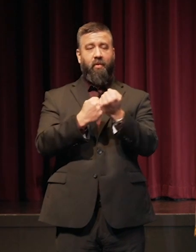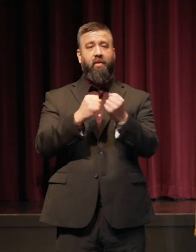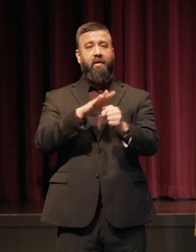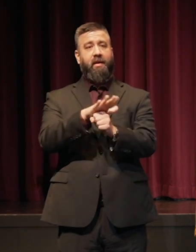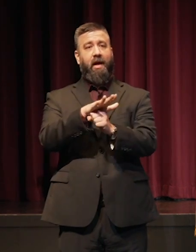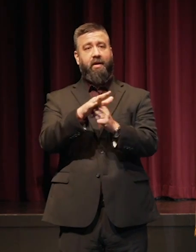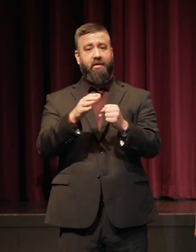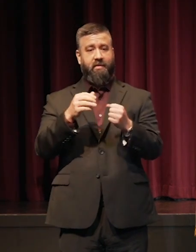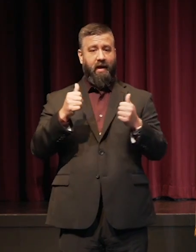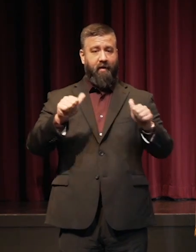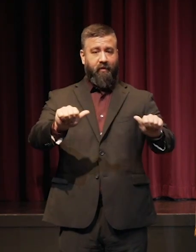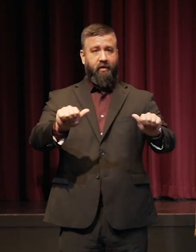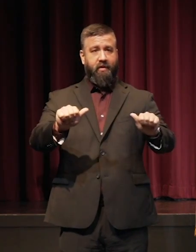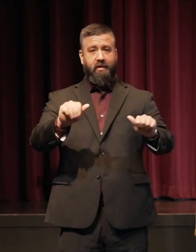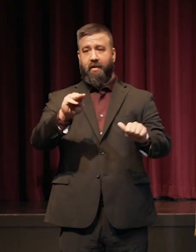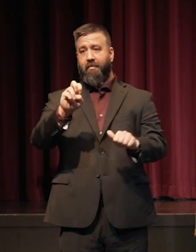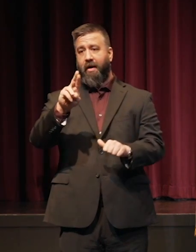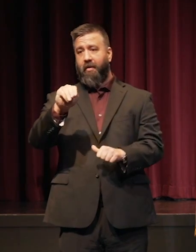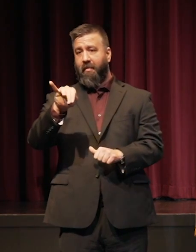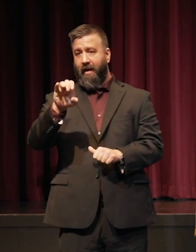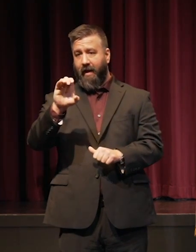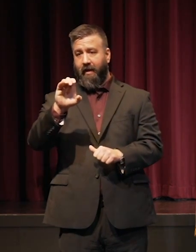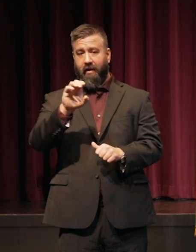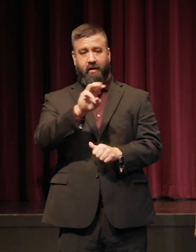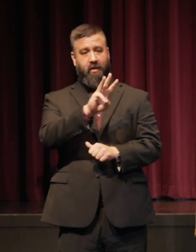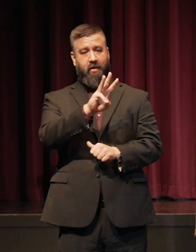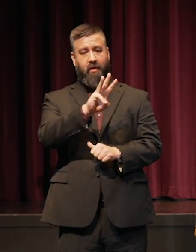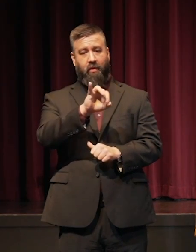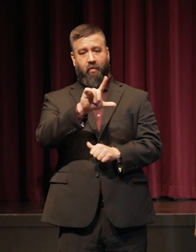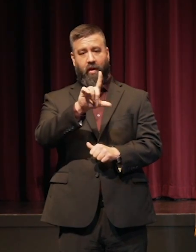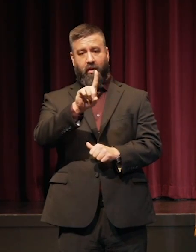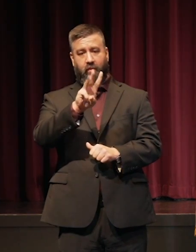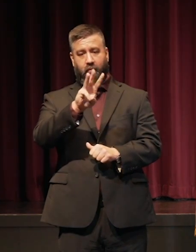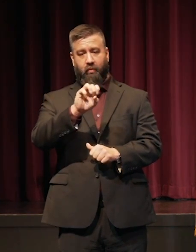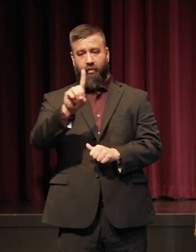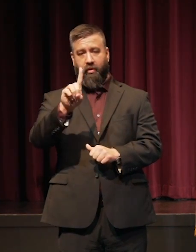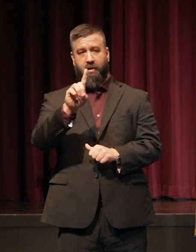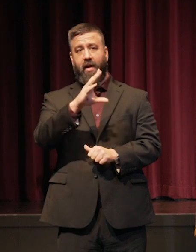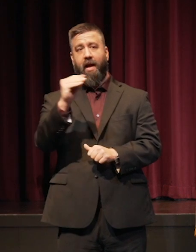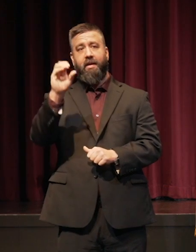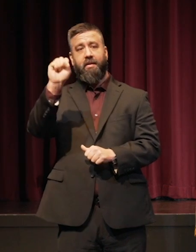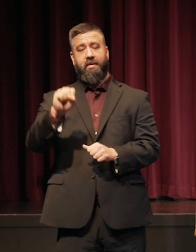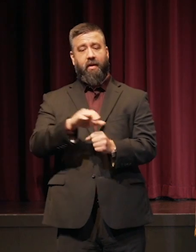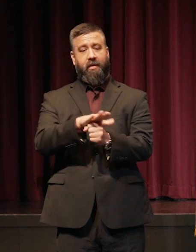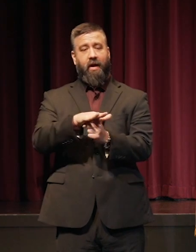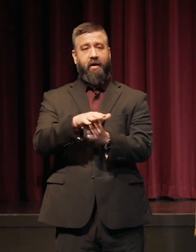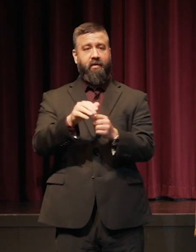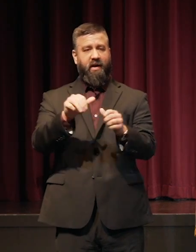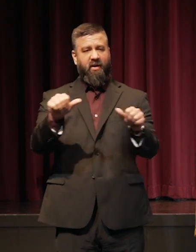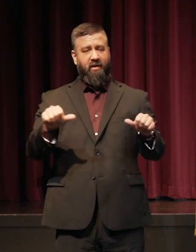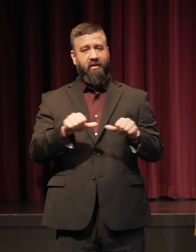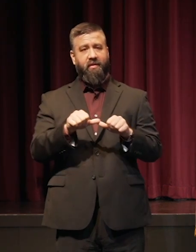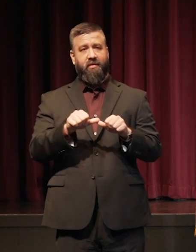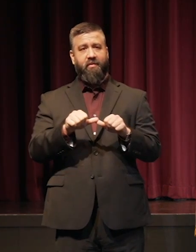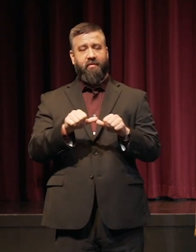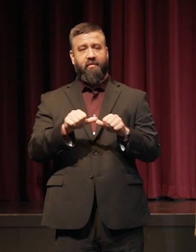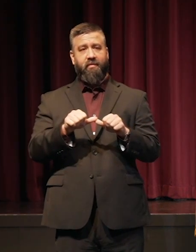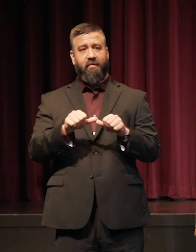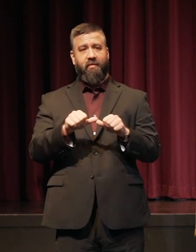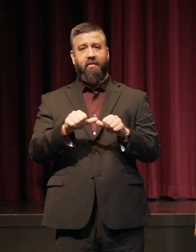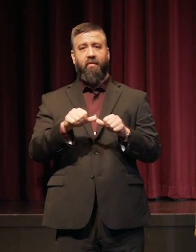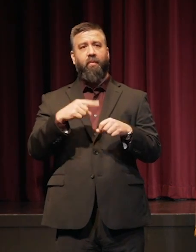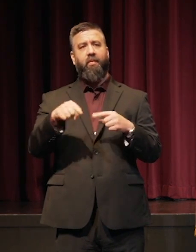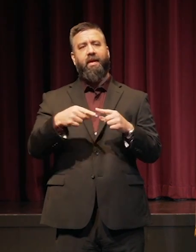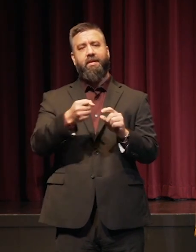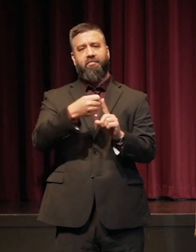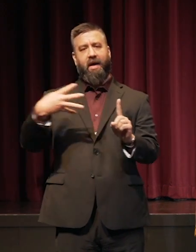efforts at our Merrimack, Wildwood, and South County locations as the Department of Health officials expands its